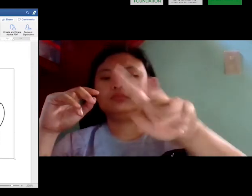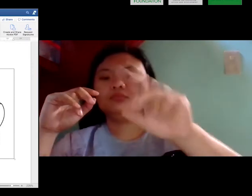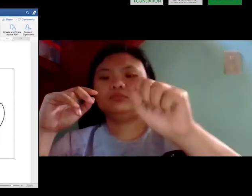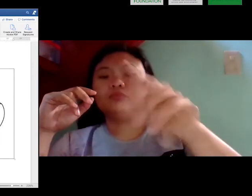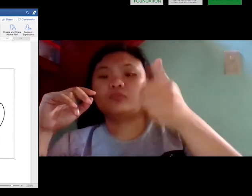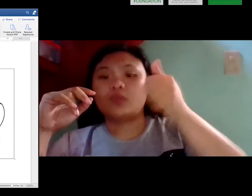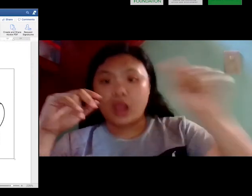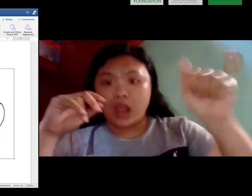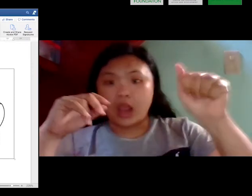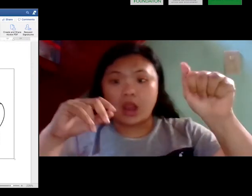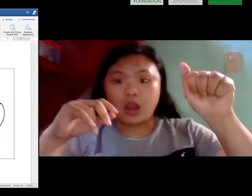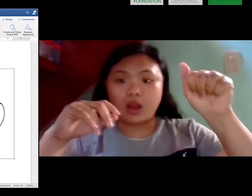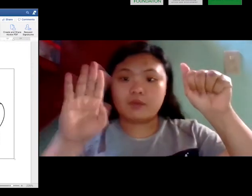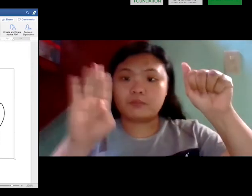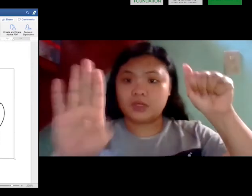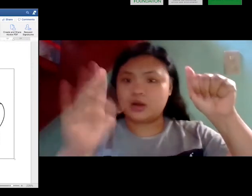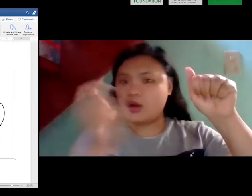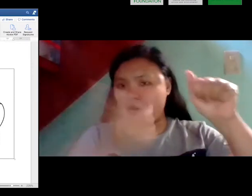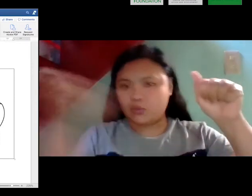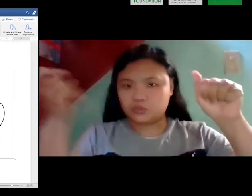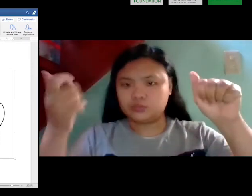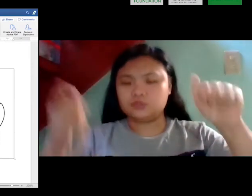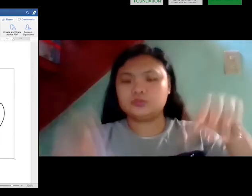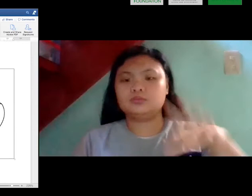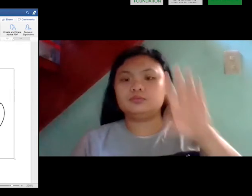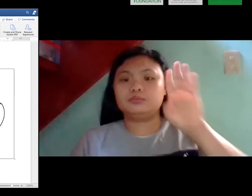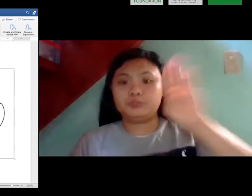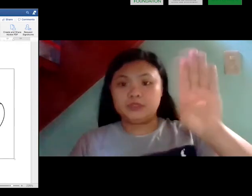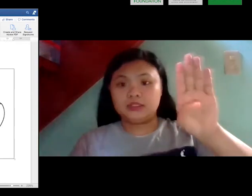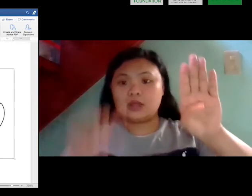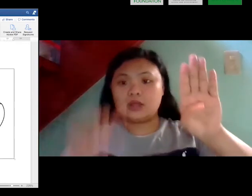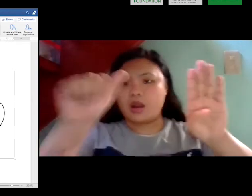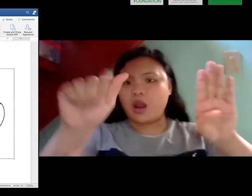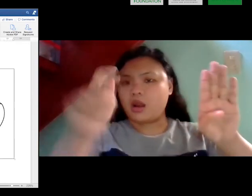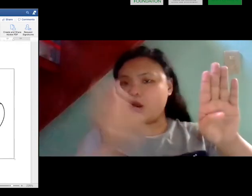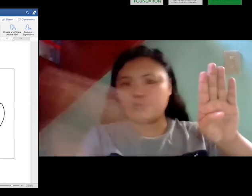Oh, sorry. So A or B,